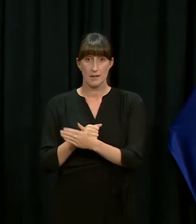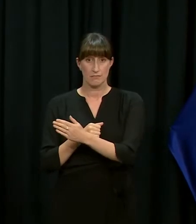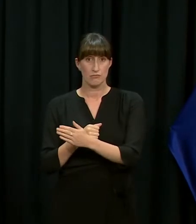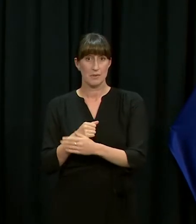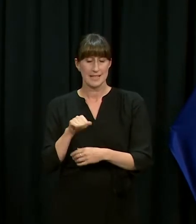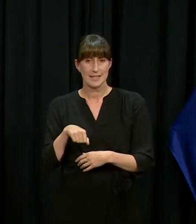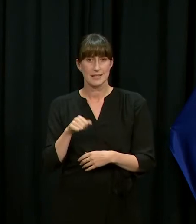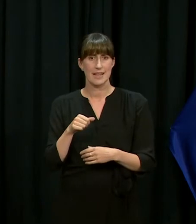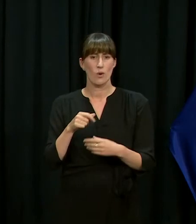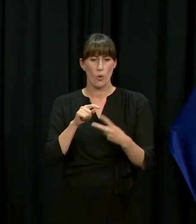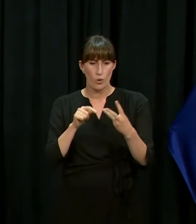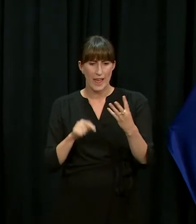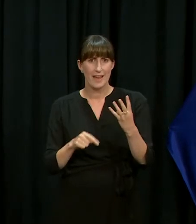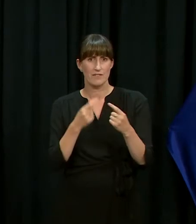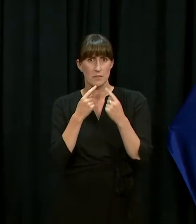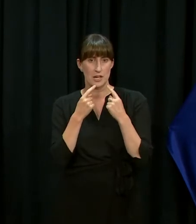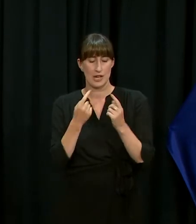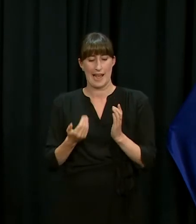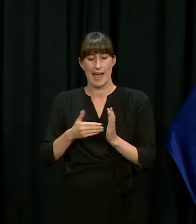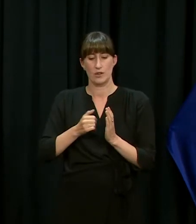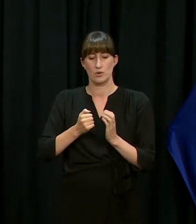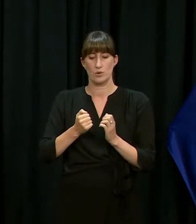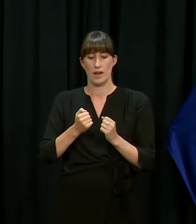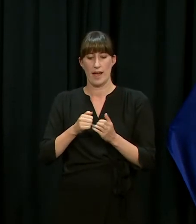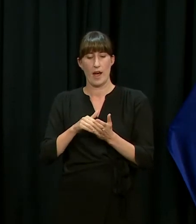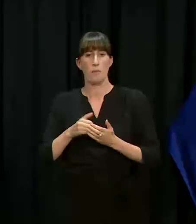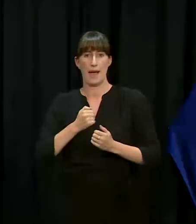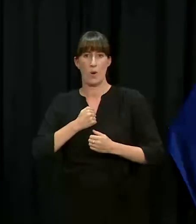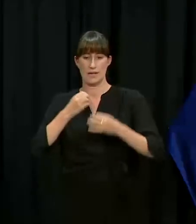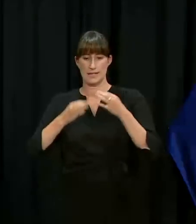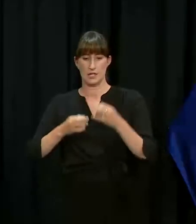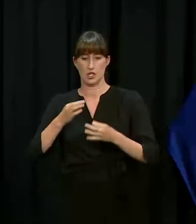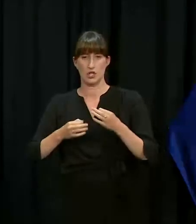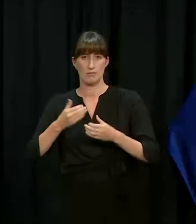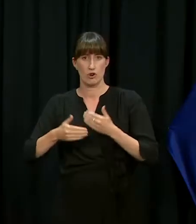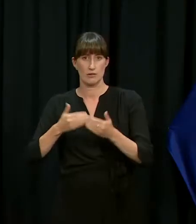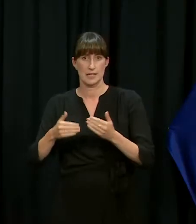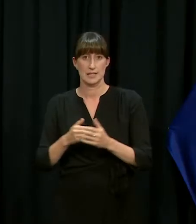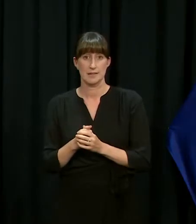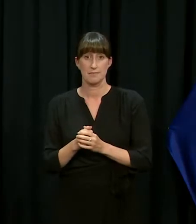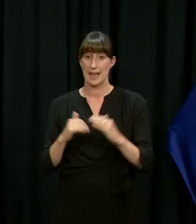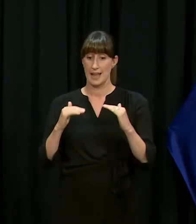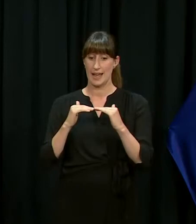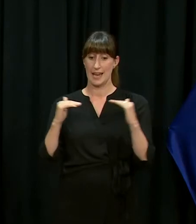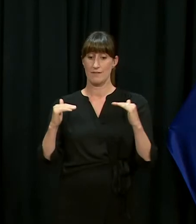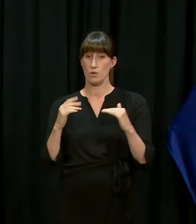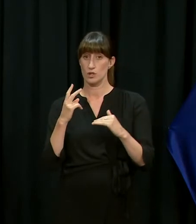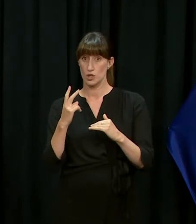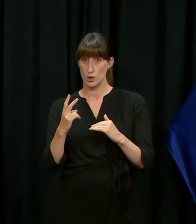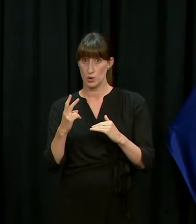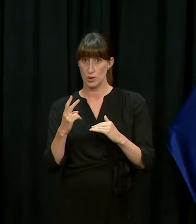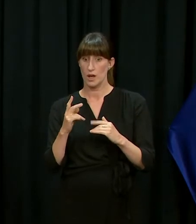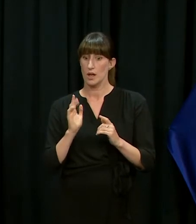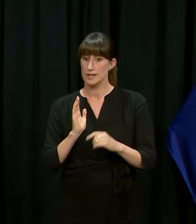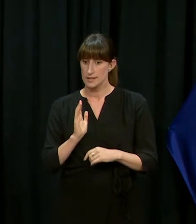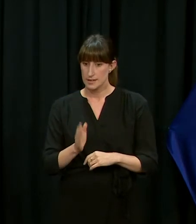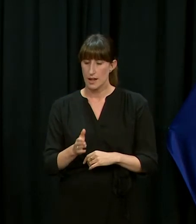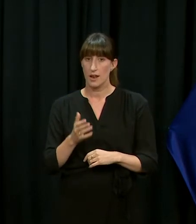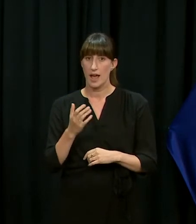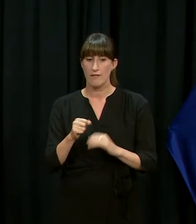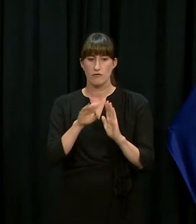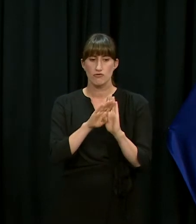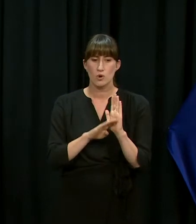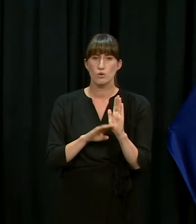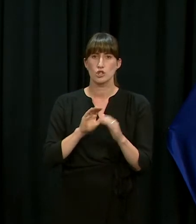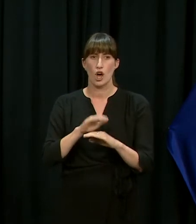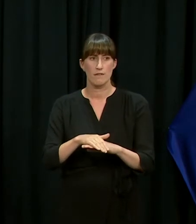just remember, of course, Level 2 is designed to have situations where we are contact tracing individuals who are